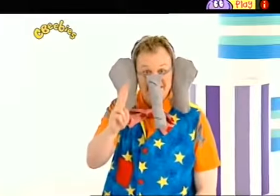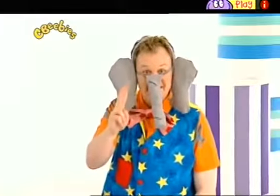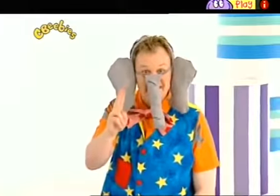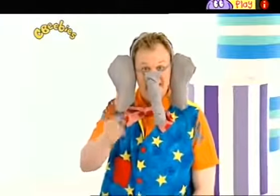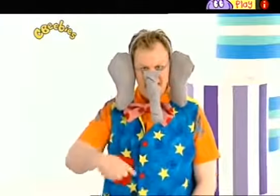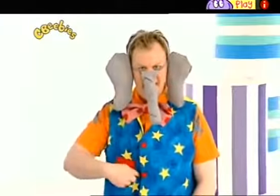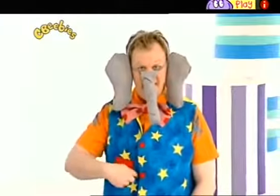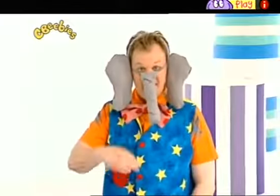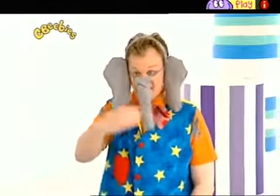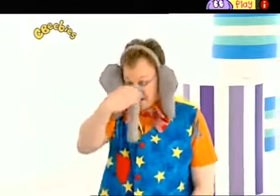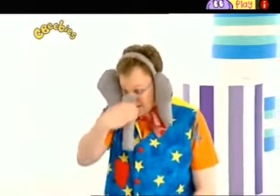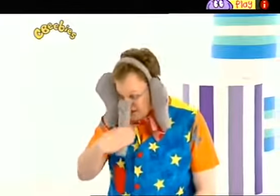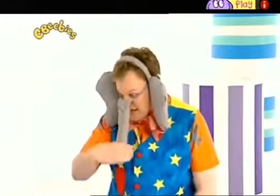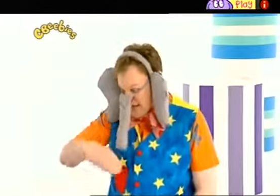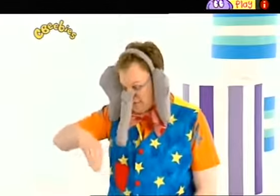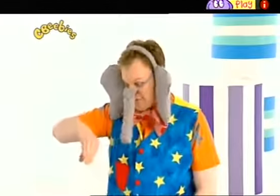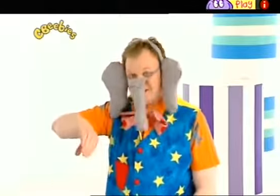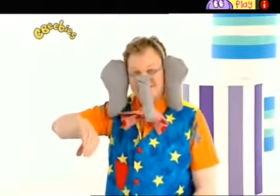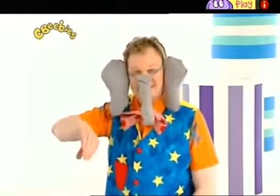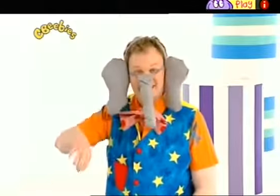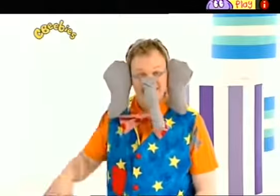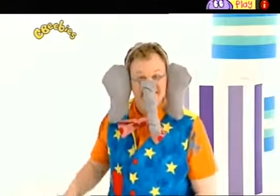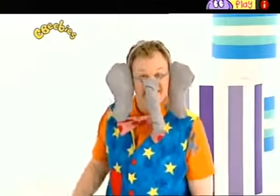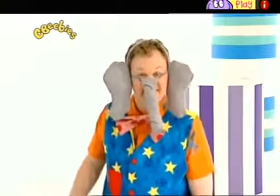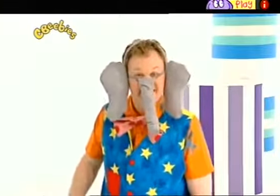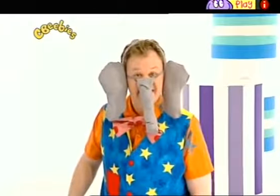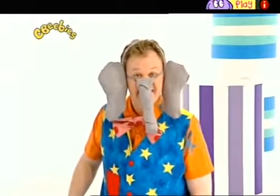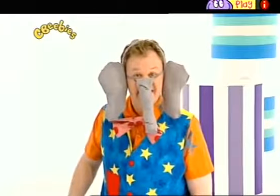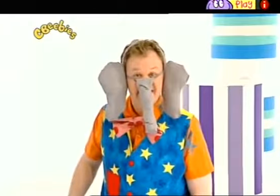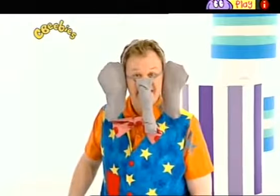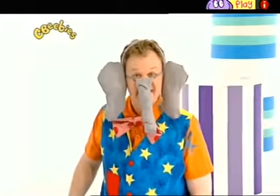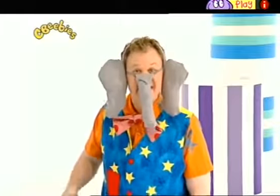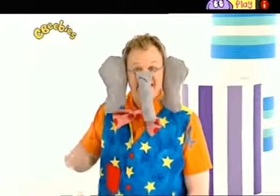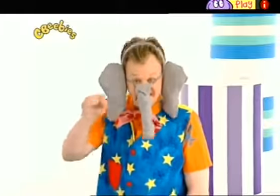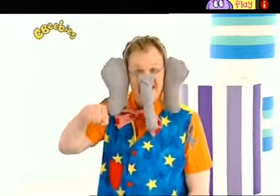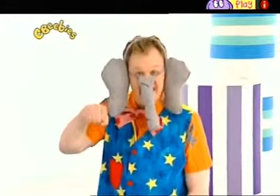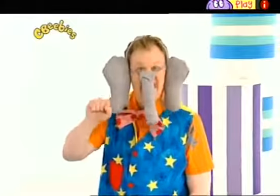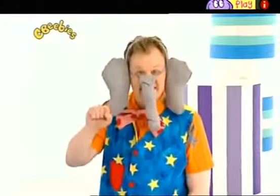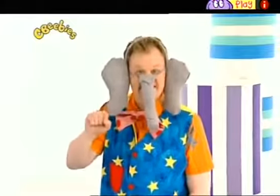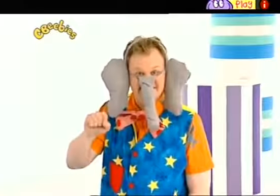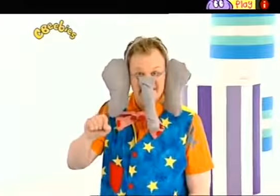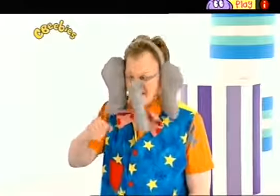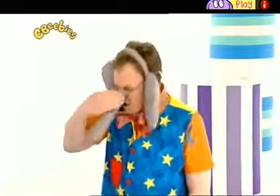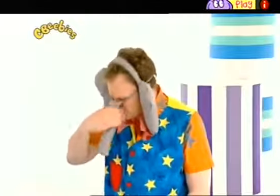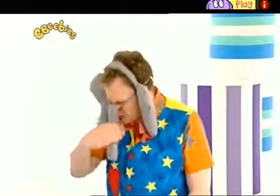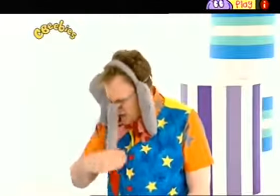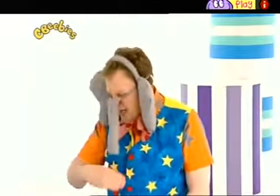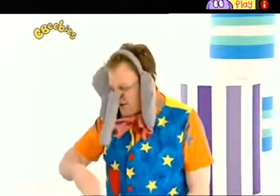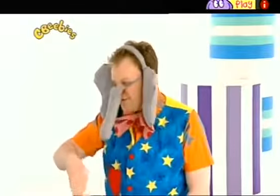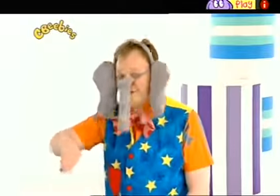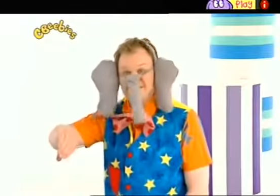Look! I'm an elephant! An elephant, Mr. Tumble? Yes! An